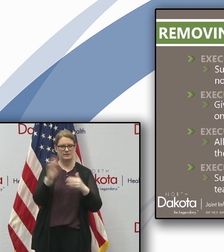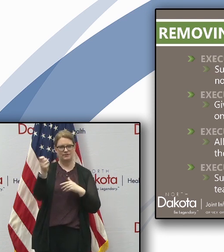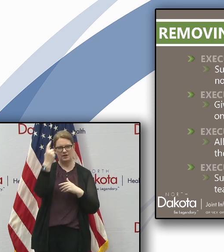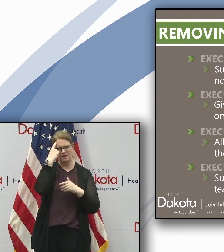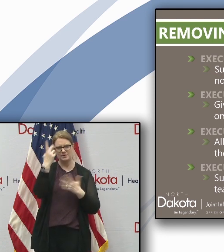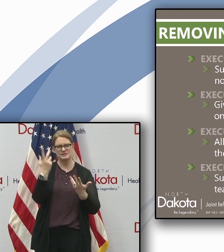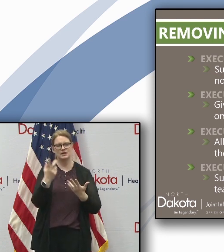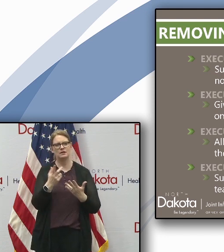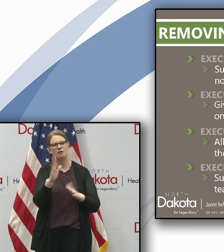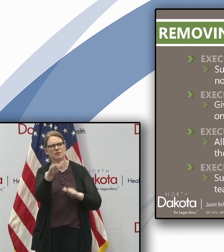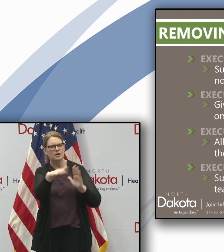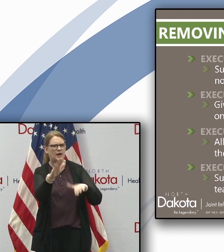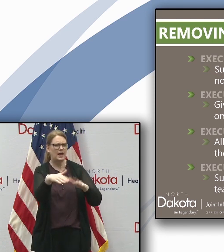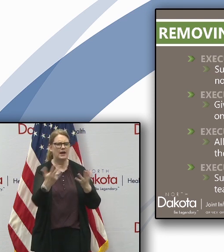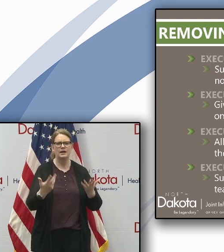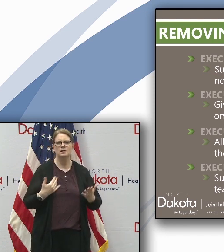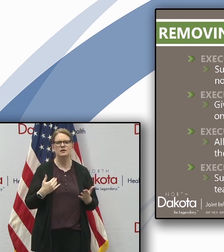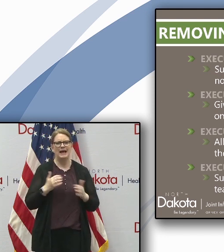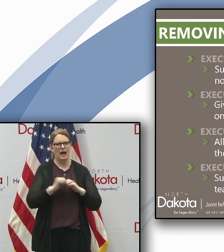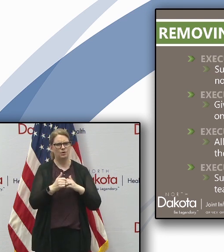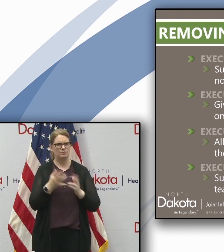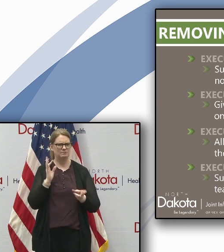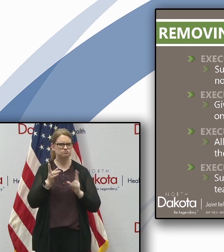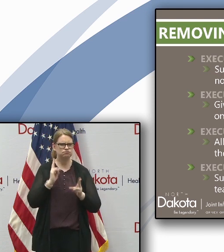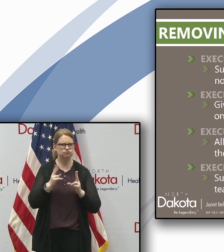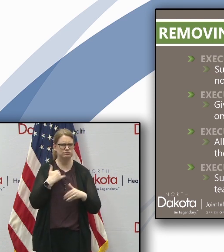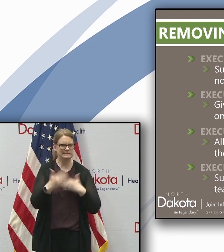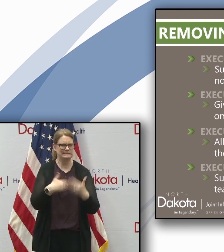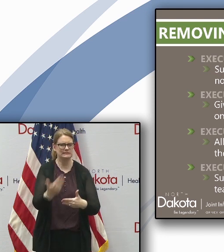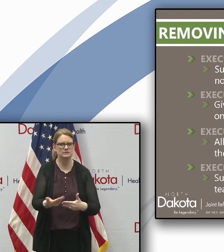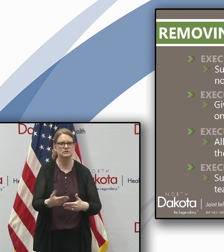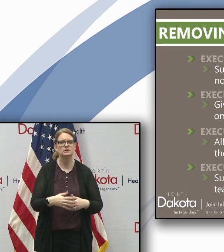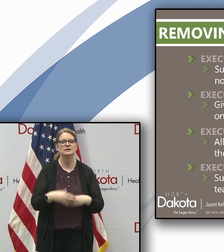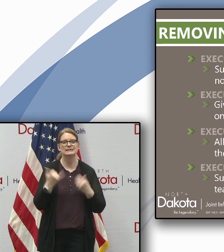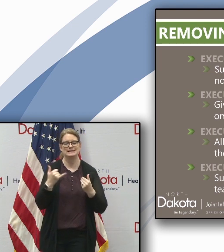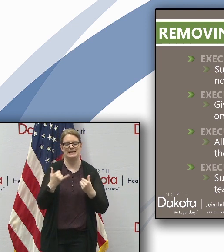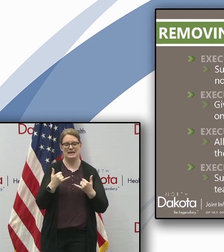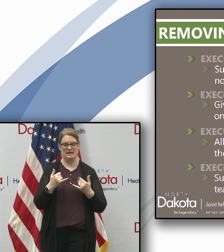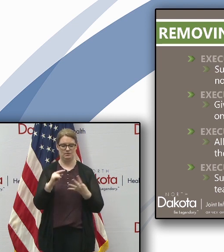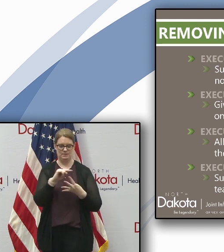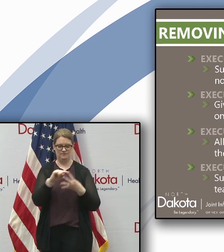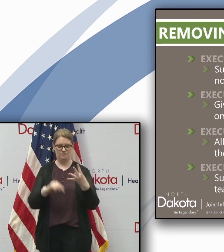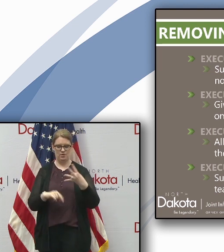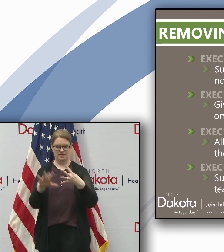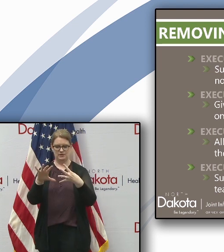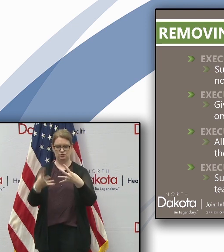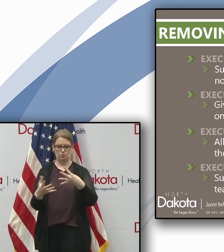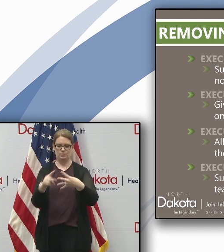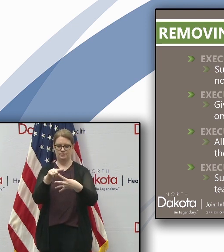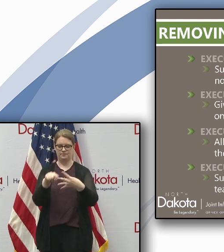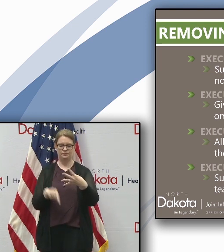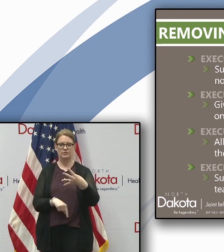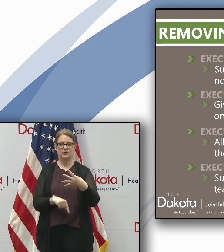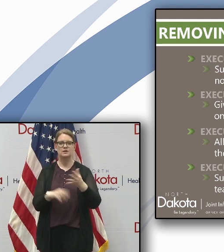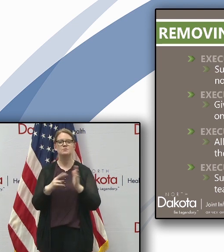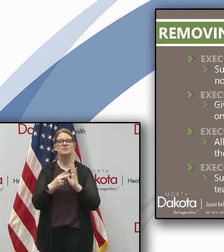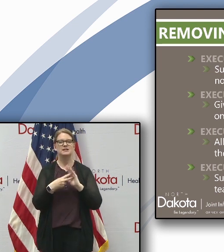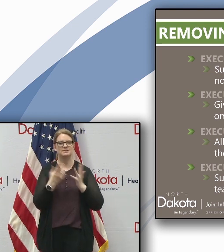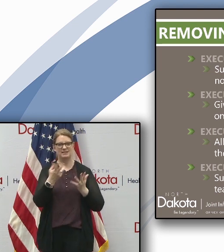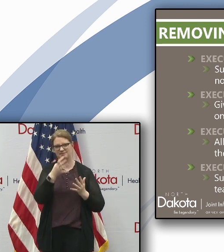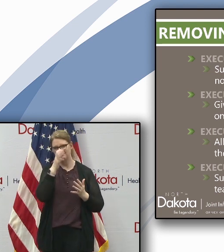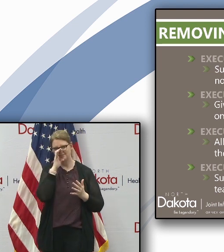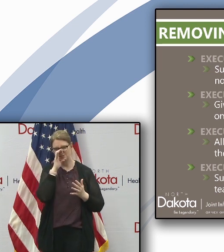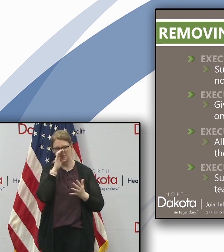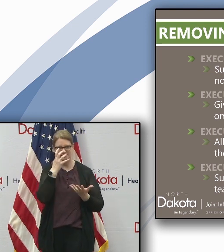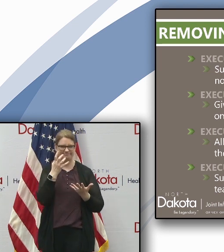saying, hey, what can we do to speed things along? So today we've got 4 in this group. All of these cut red tape, all of these